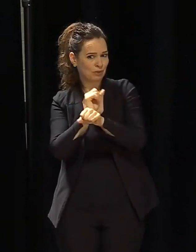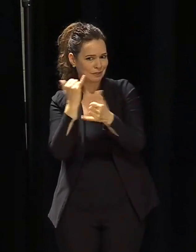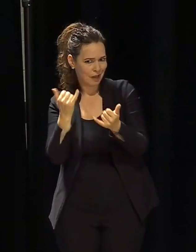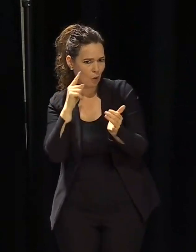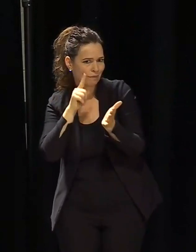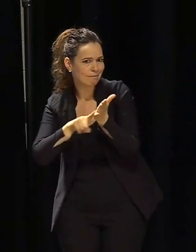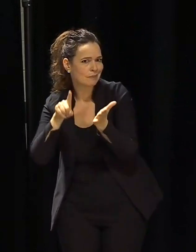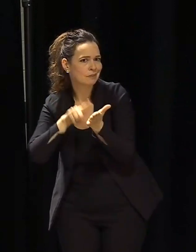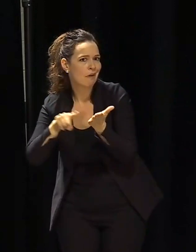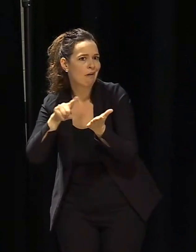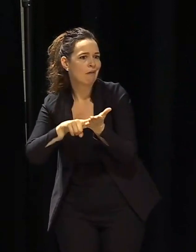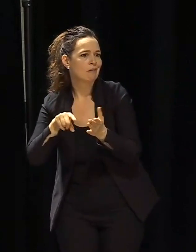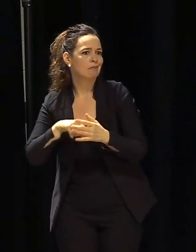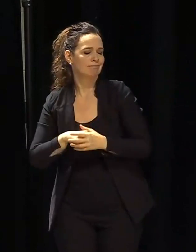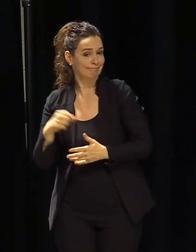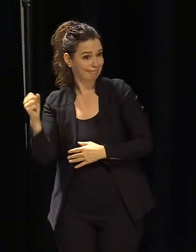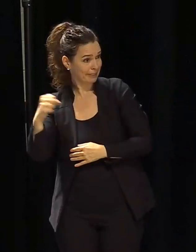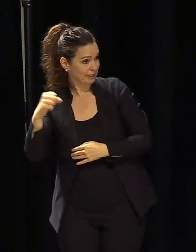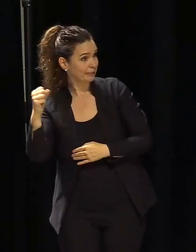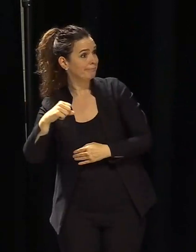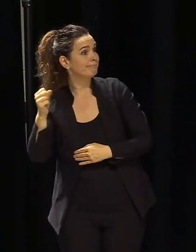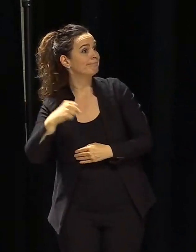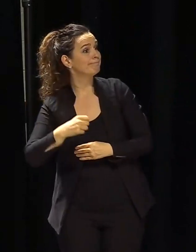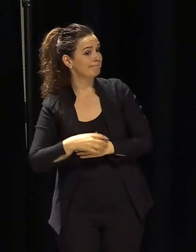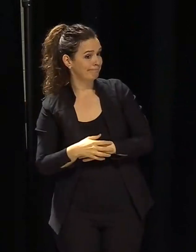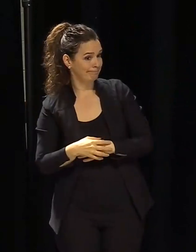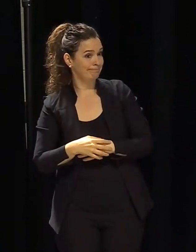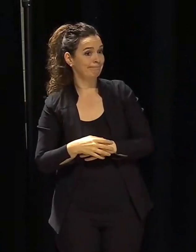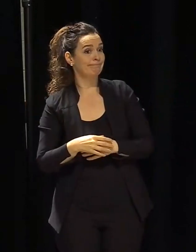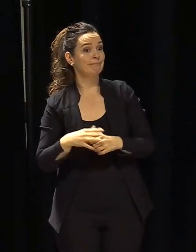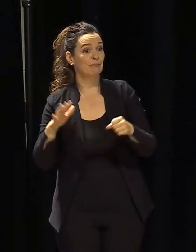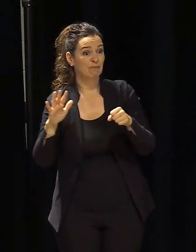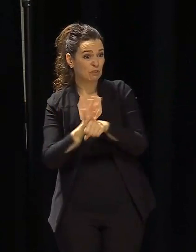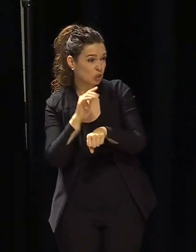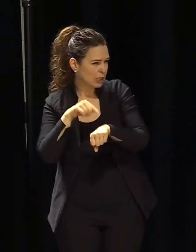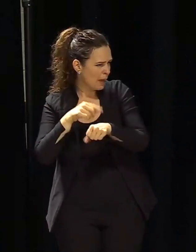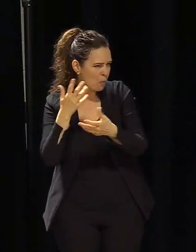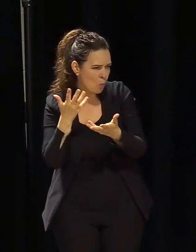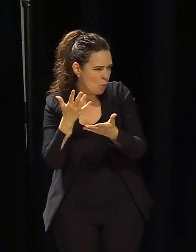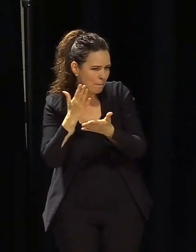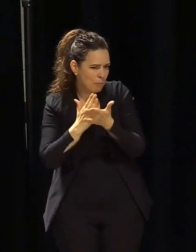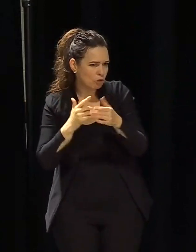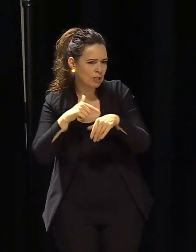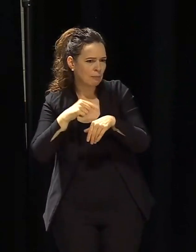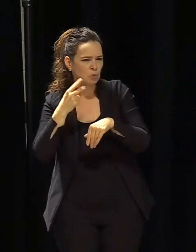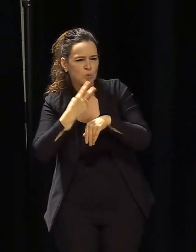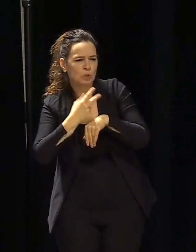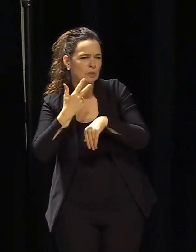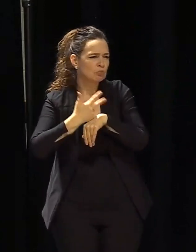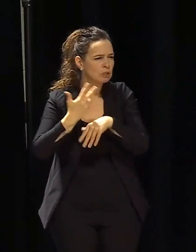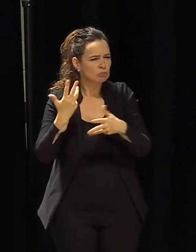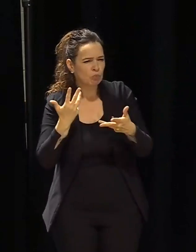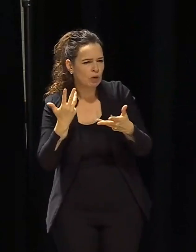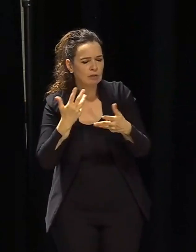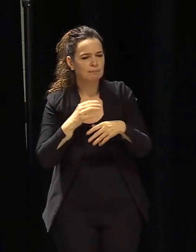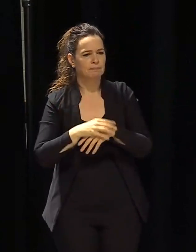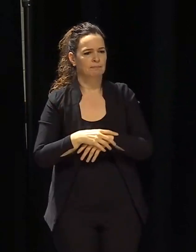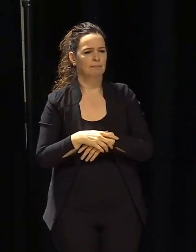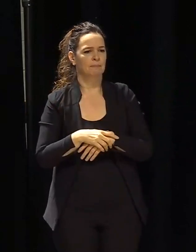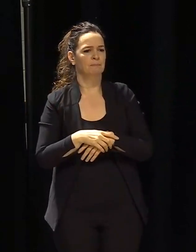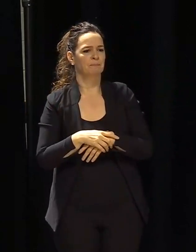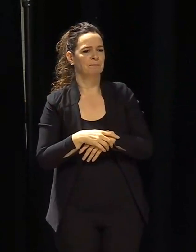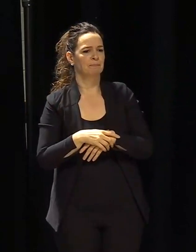Not full-time, they each take Yeah. a day, or? So essentially what it is we're taking, we had a call, I think, over with